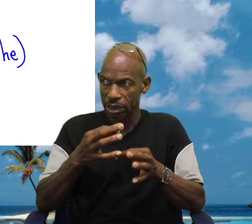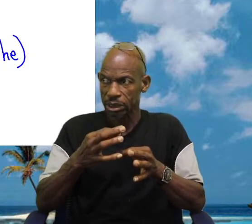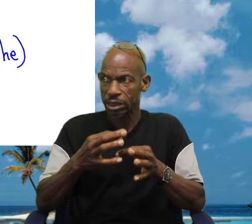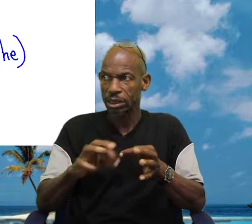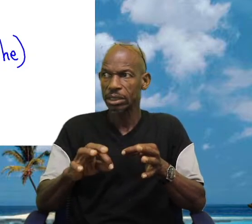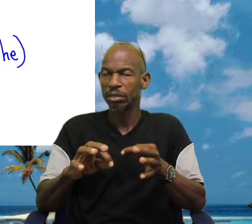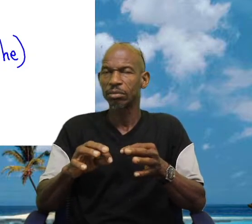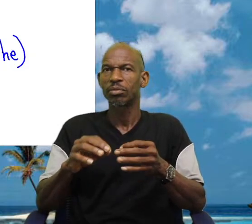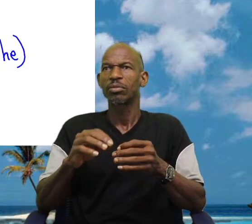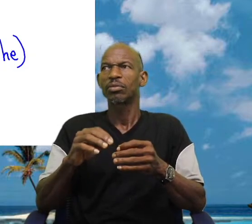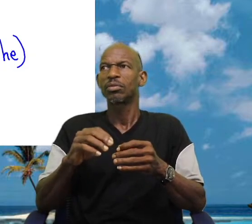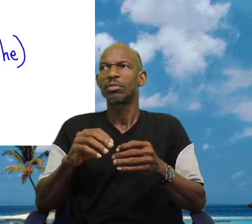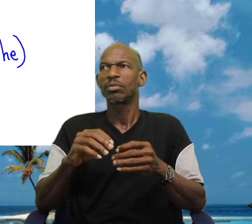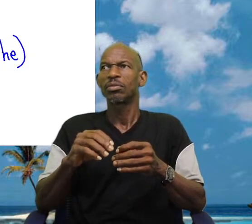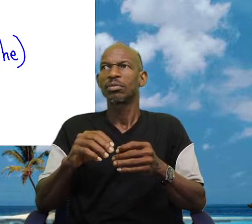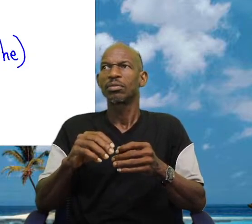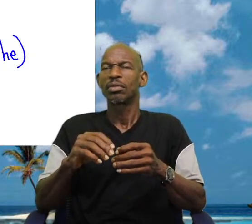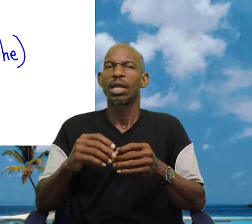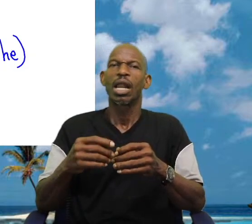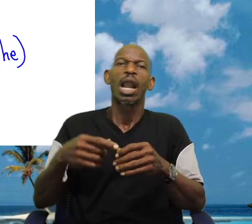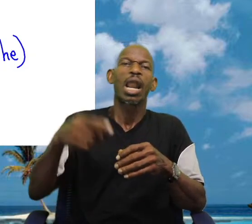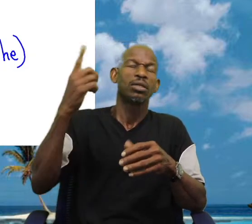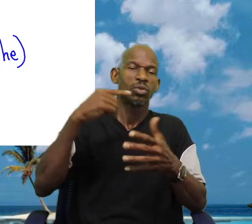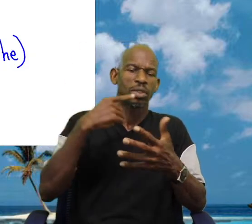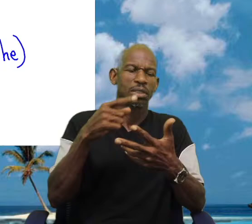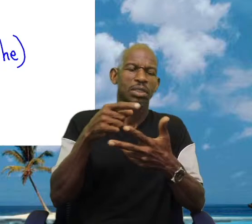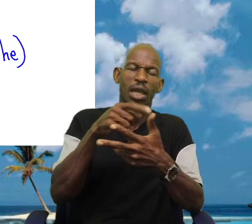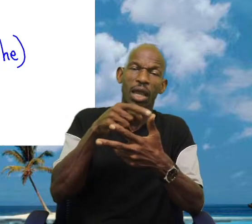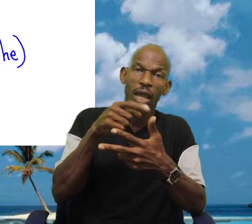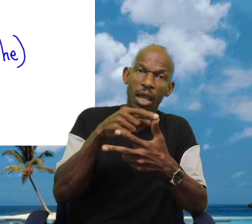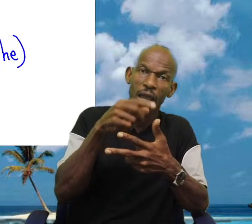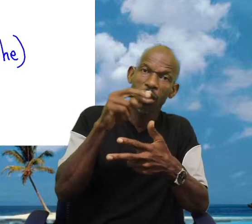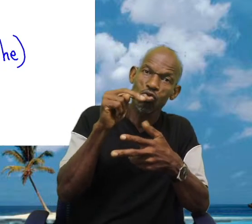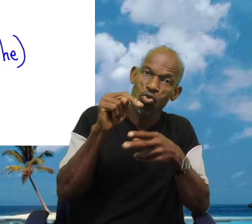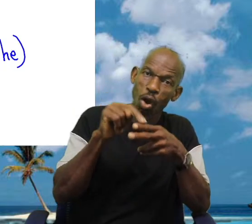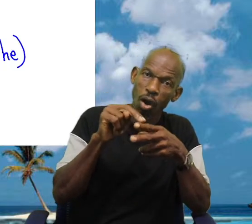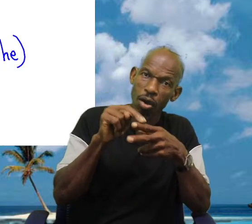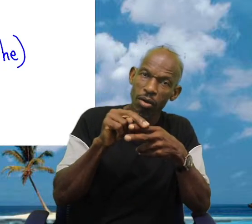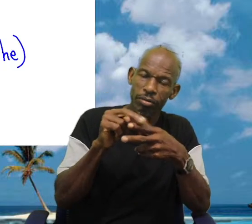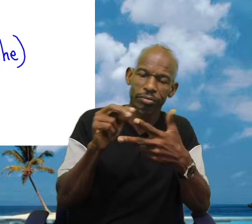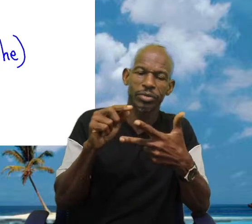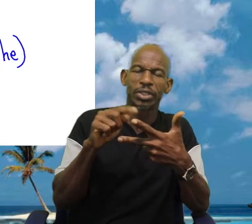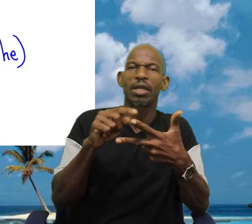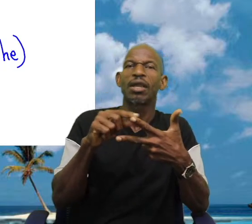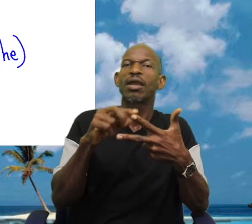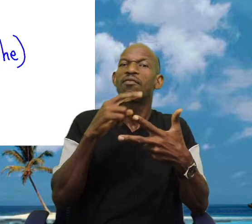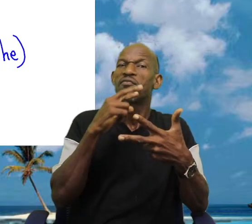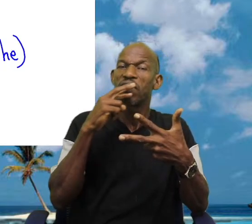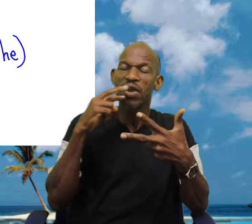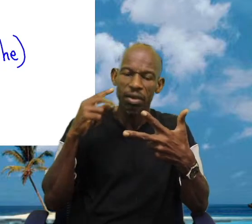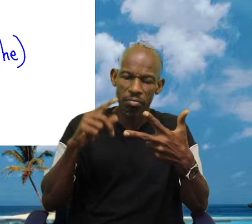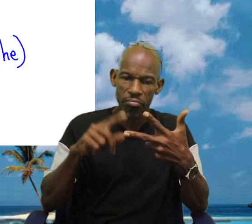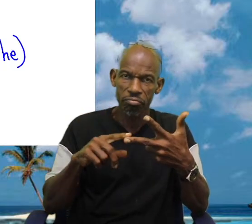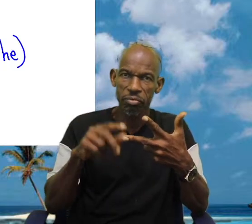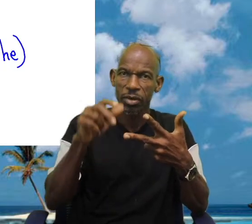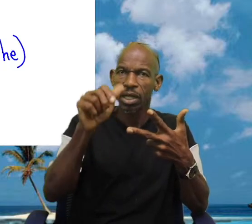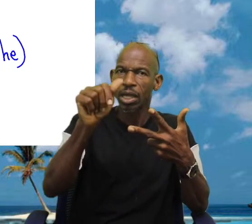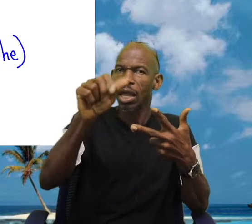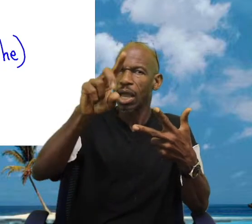with the simple ones. So when I start with the simple ones, then I'm going to